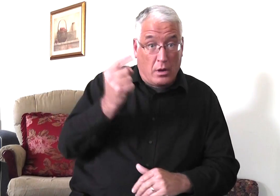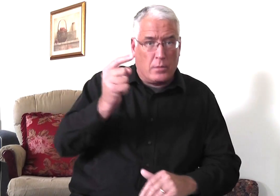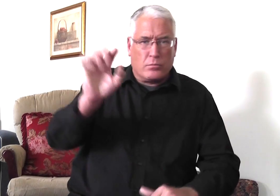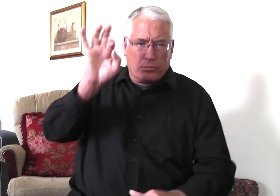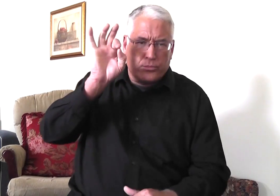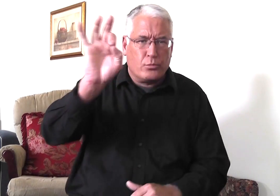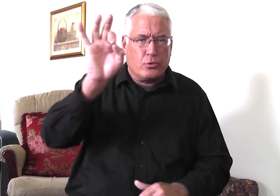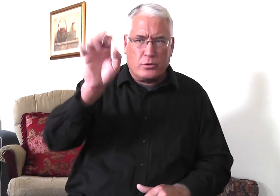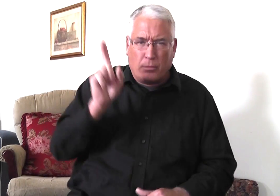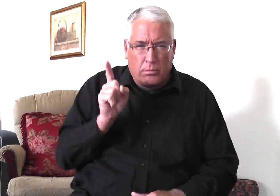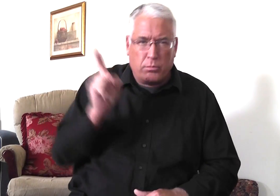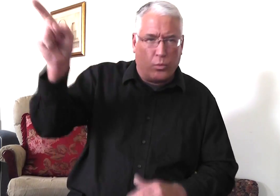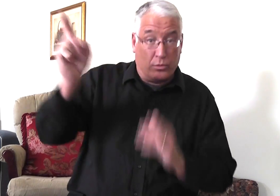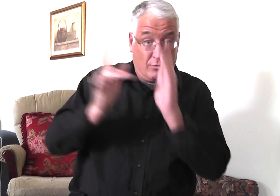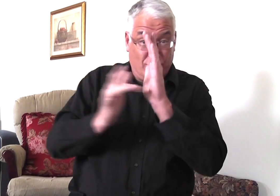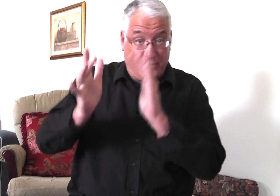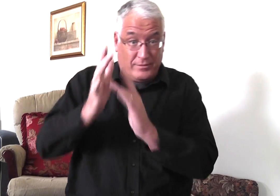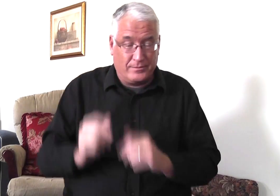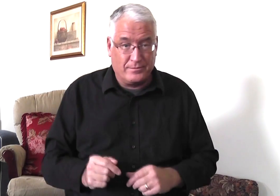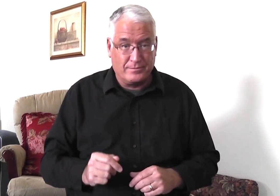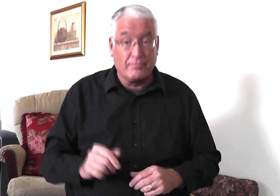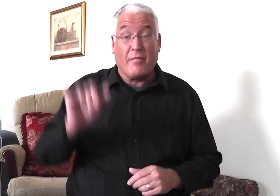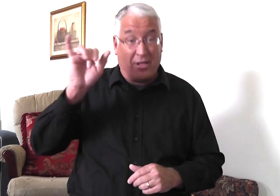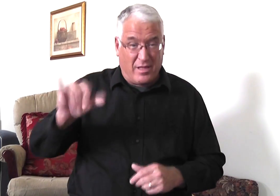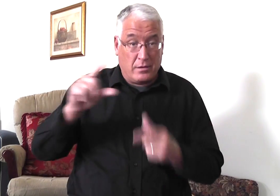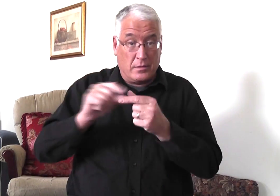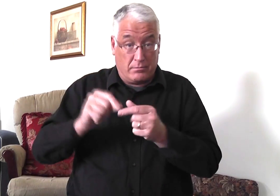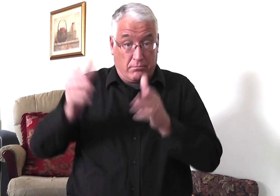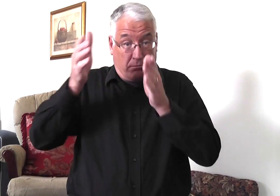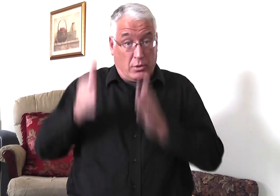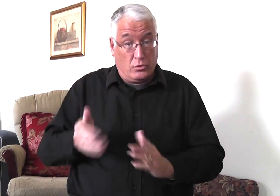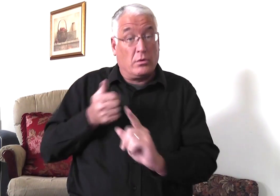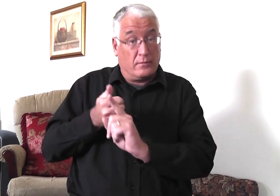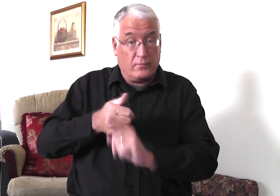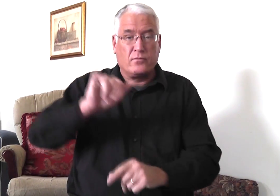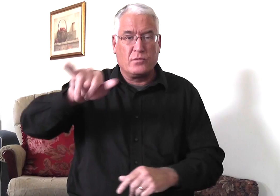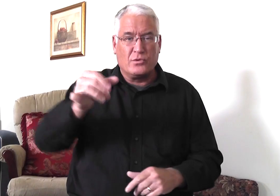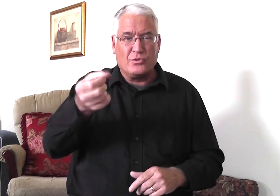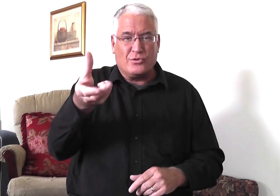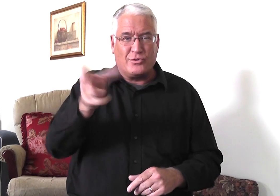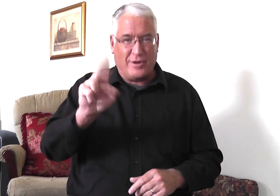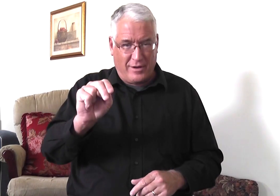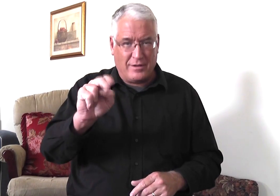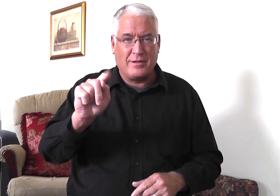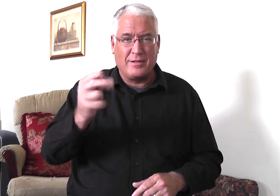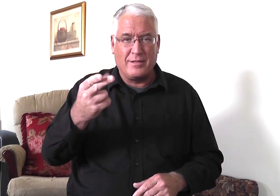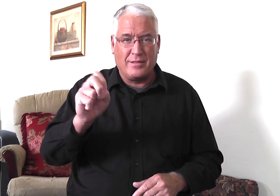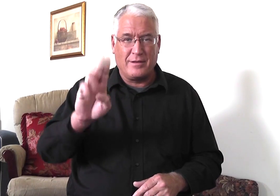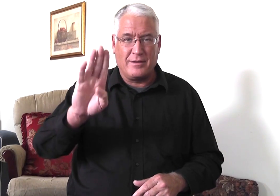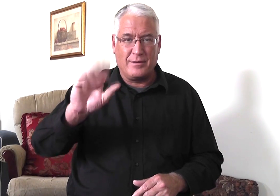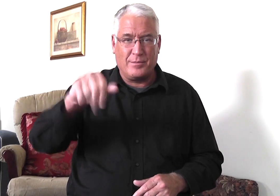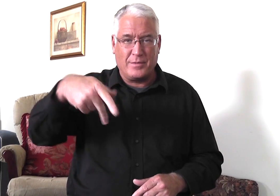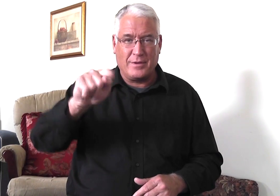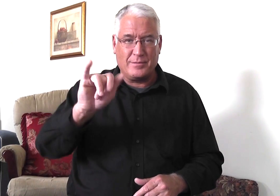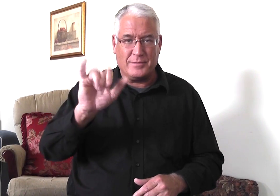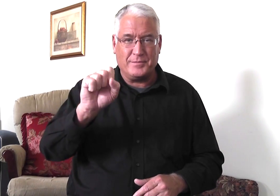and he would come and preach and point to Jesus. This messenger John, John the Baptist,